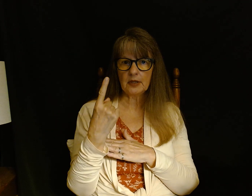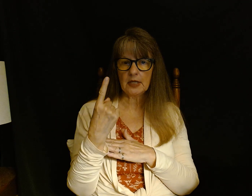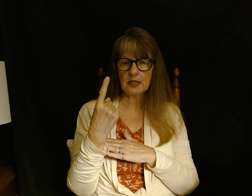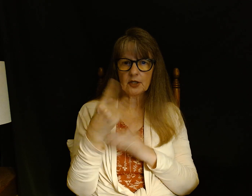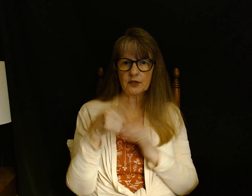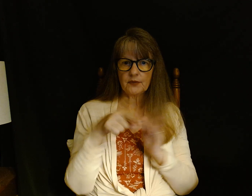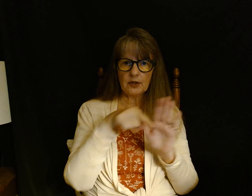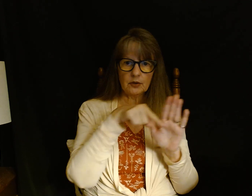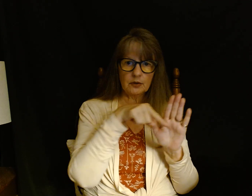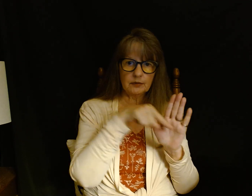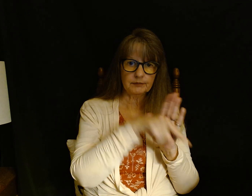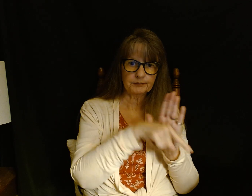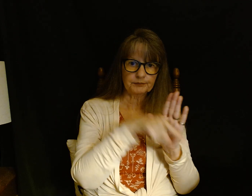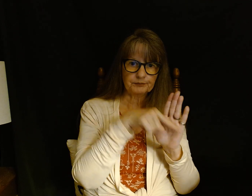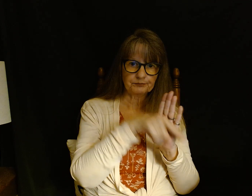index finger.